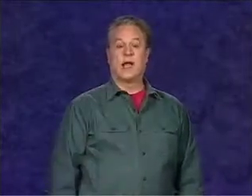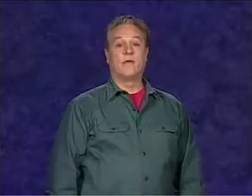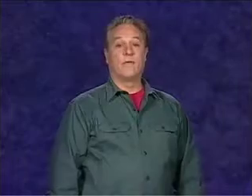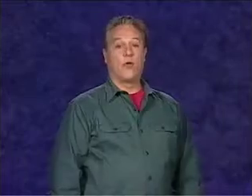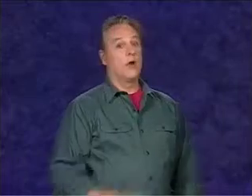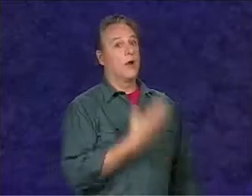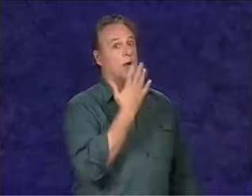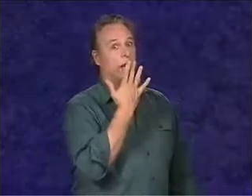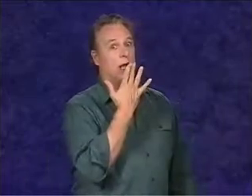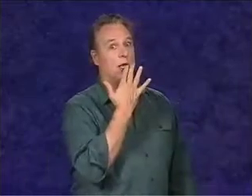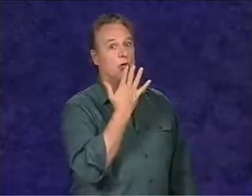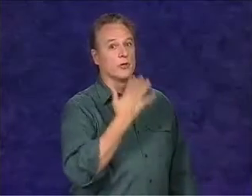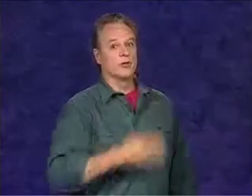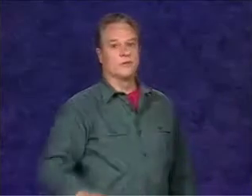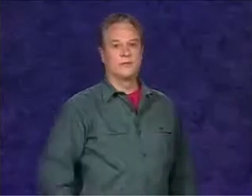sign for color.